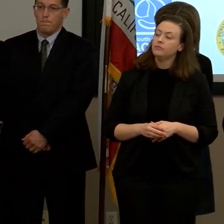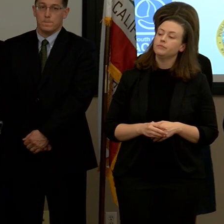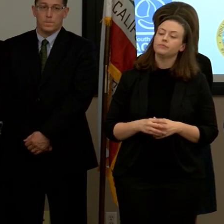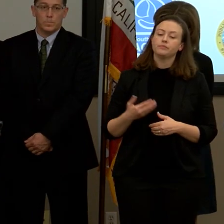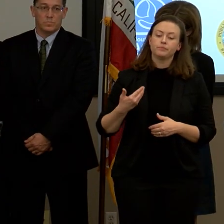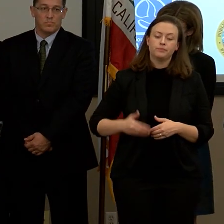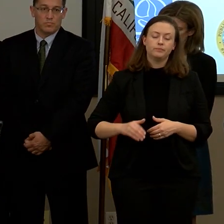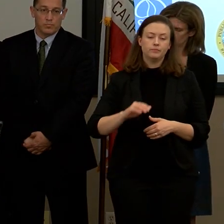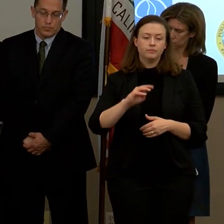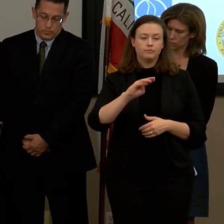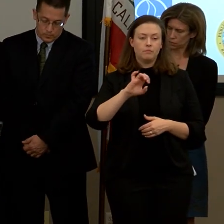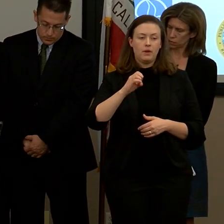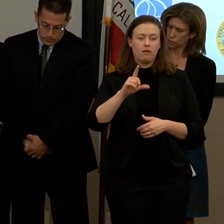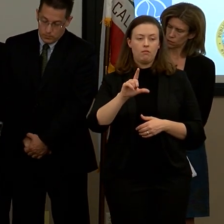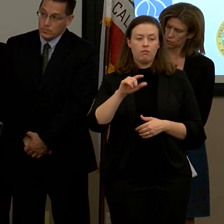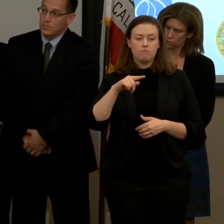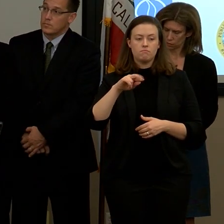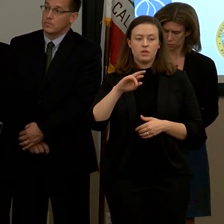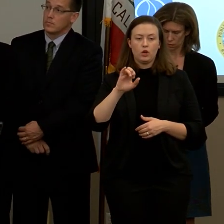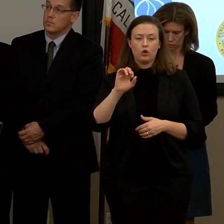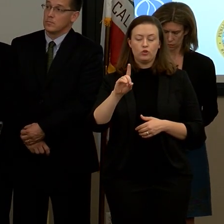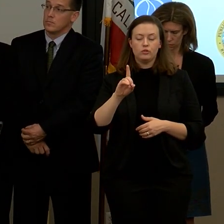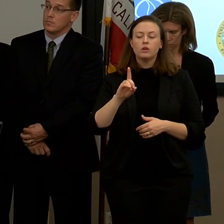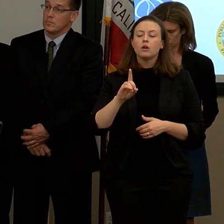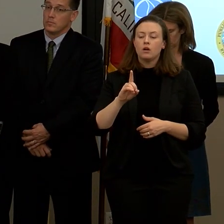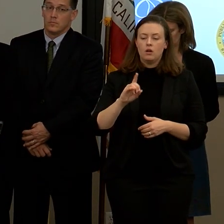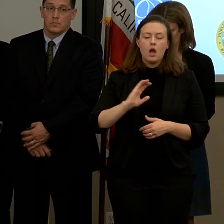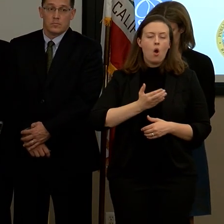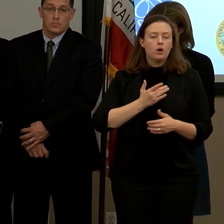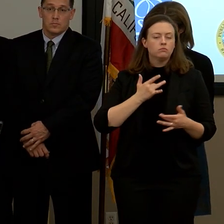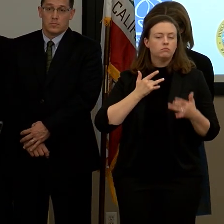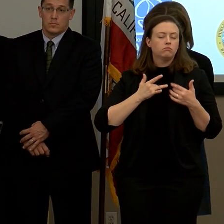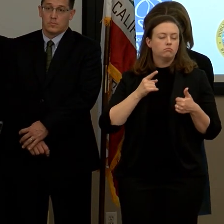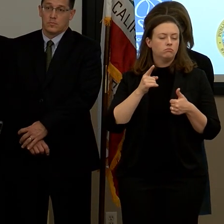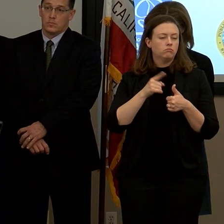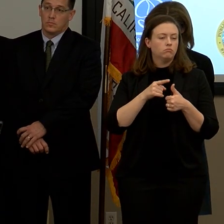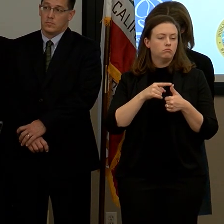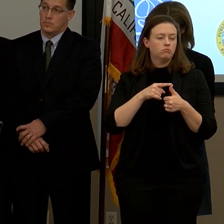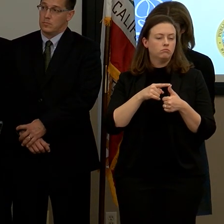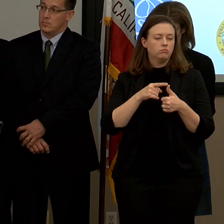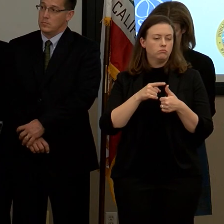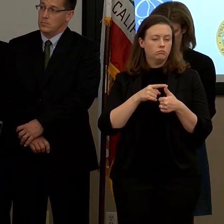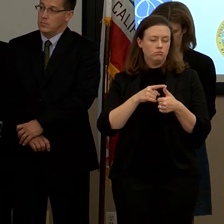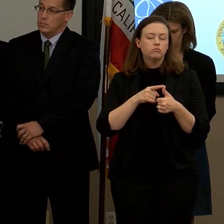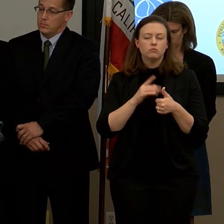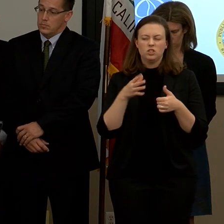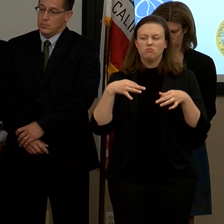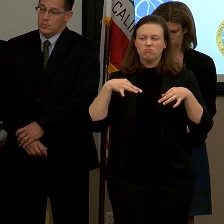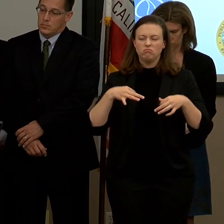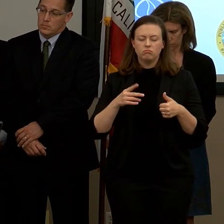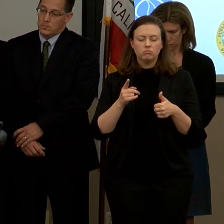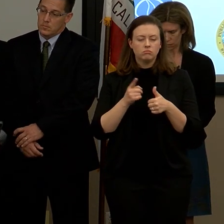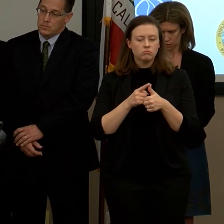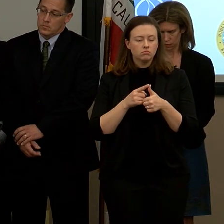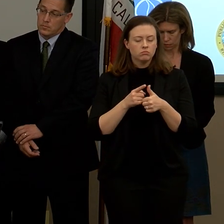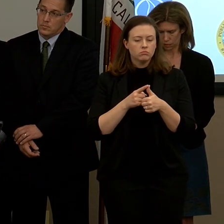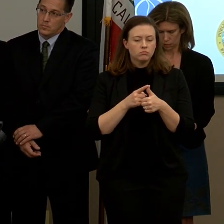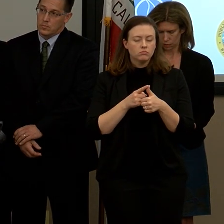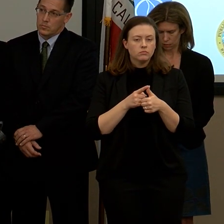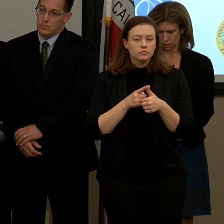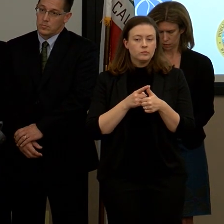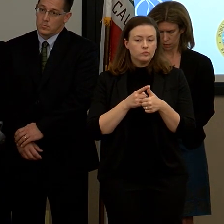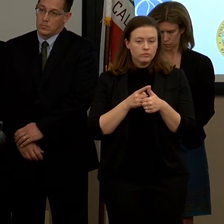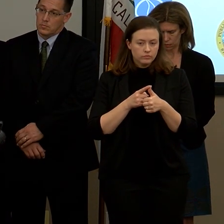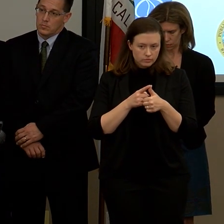I'm Michael Picker. Our concern, again, as Chair Weissenmuller explained, is that